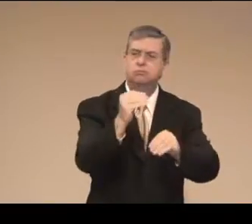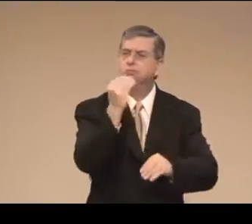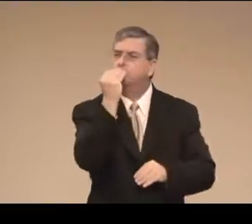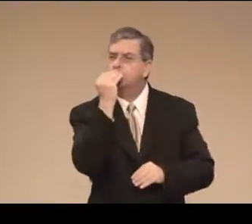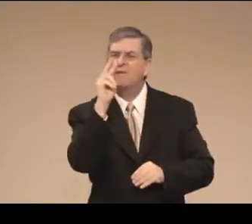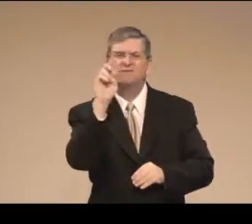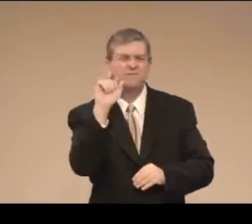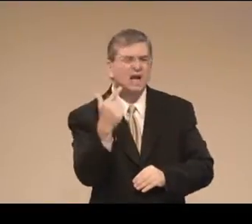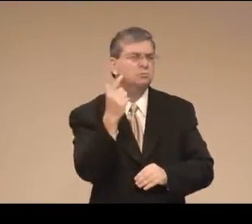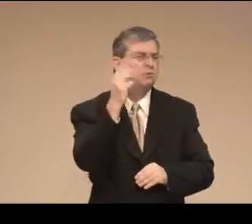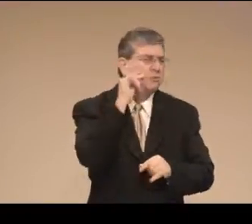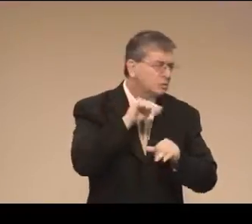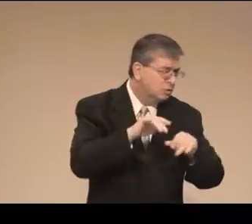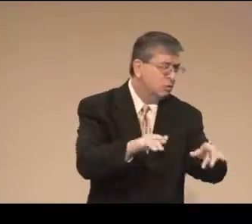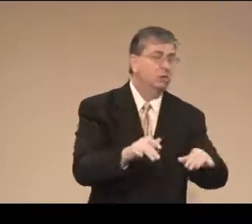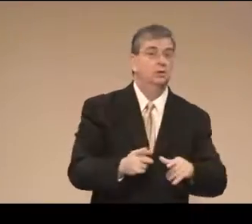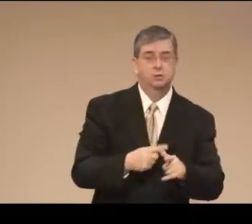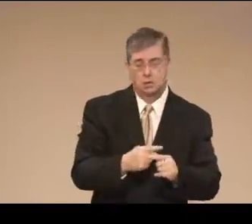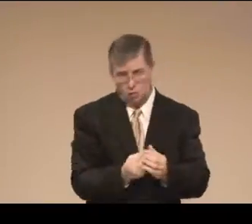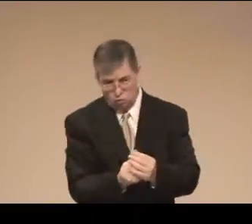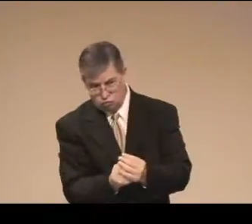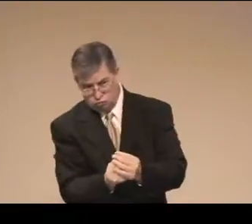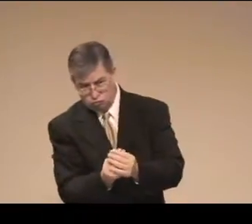And so the Israelites had been farming.